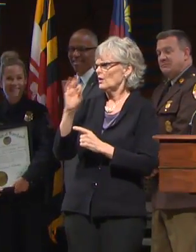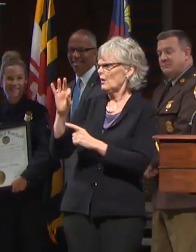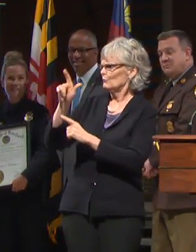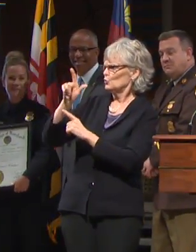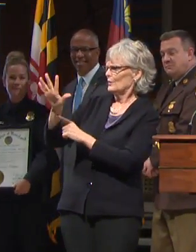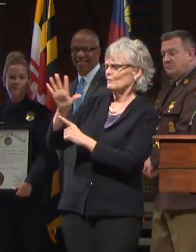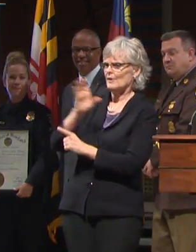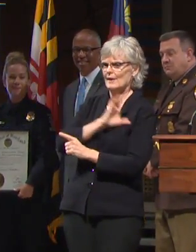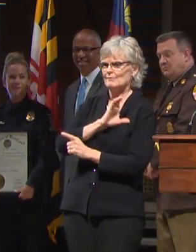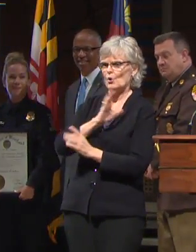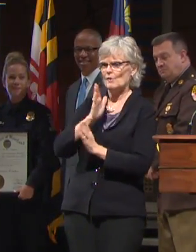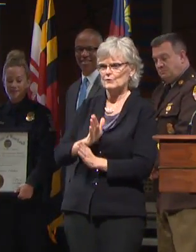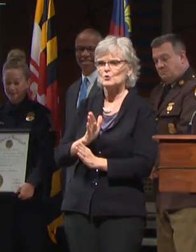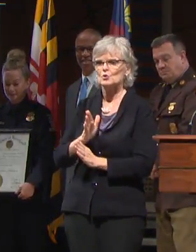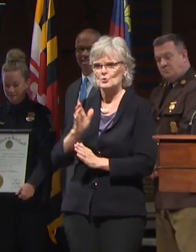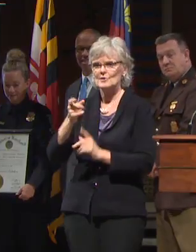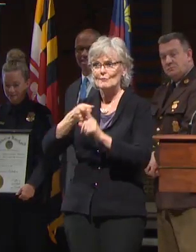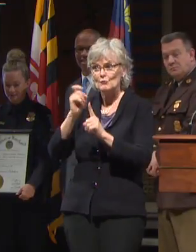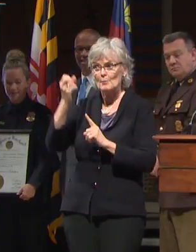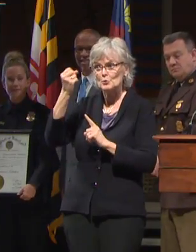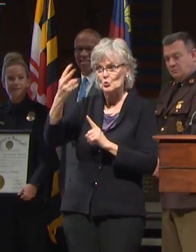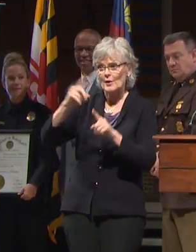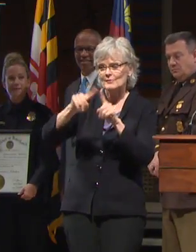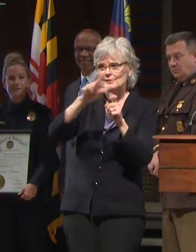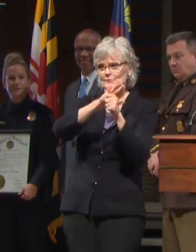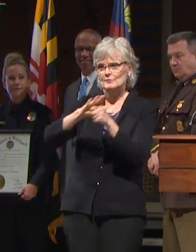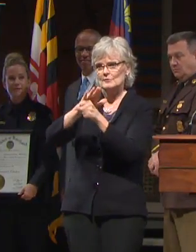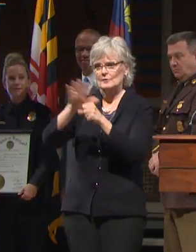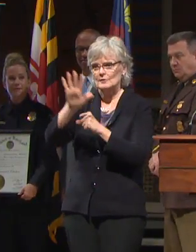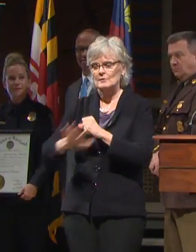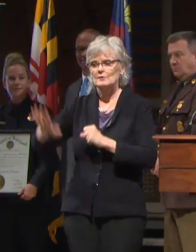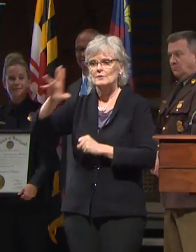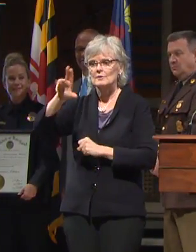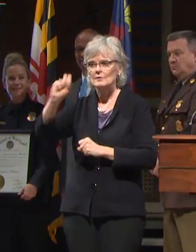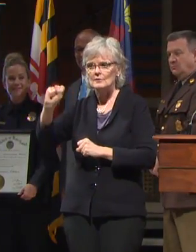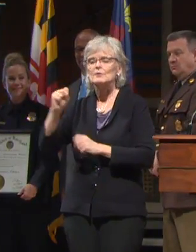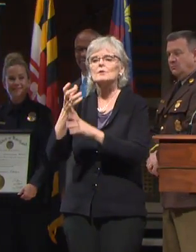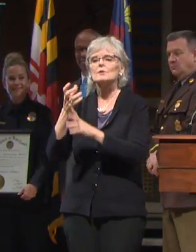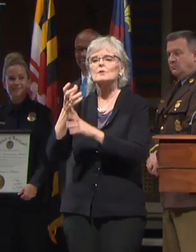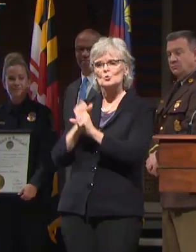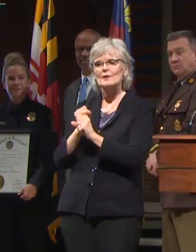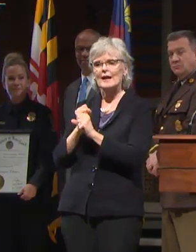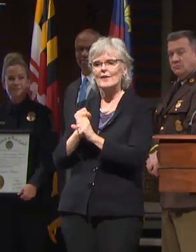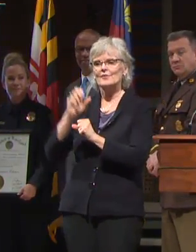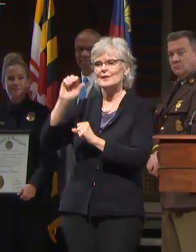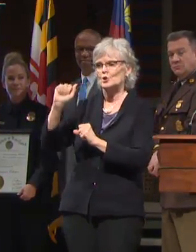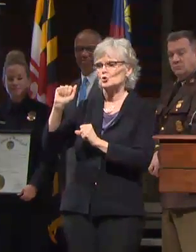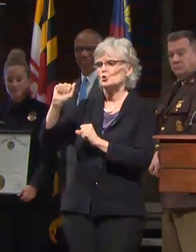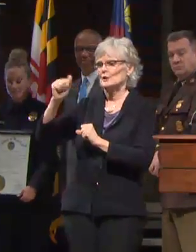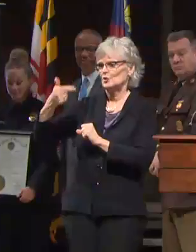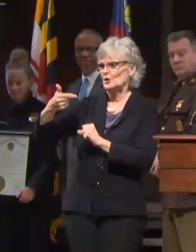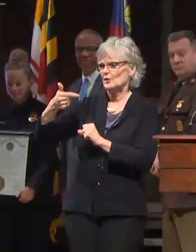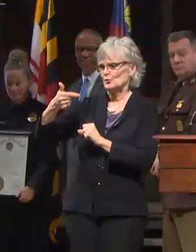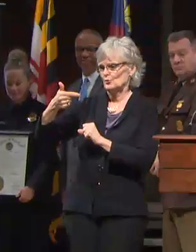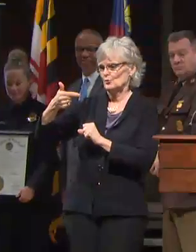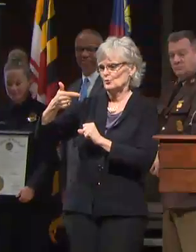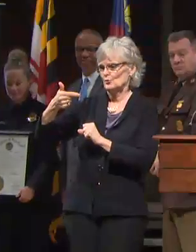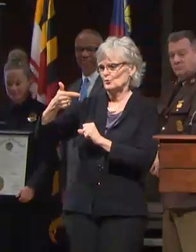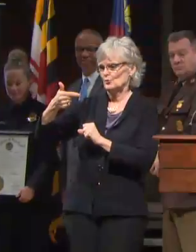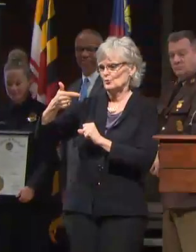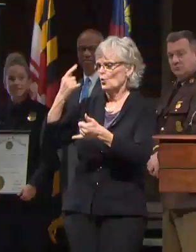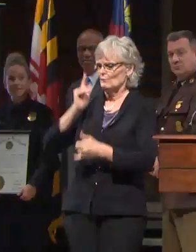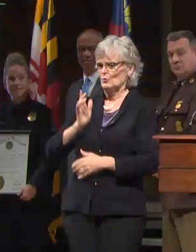enforcement officers and deputies from 12 jurisdictions across the country to receive the Attorney General's Award for Distinguished